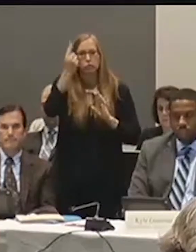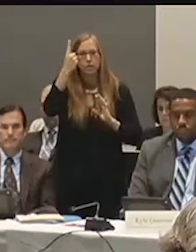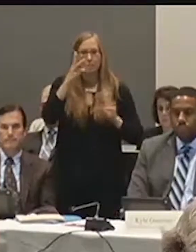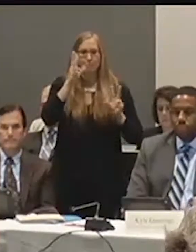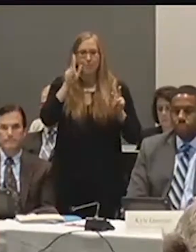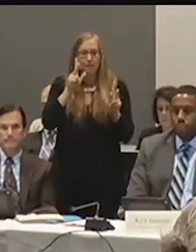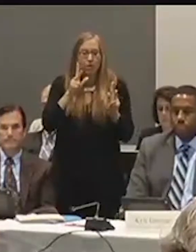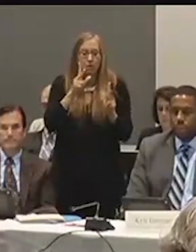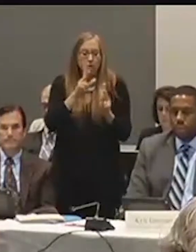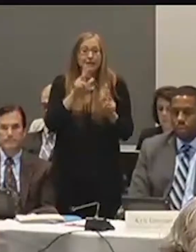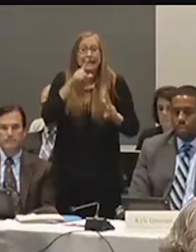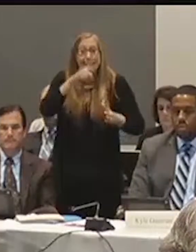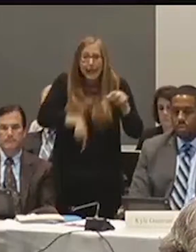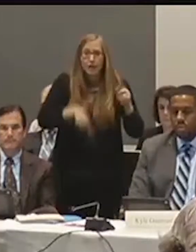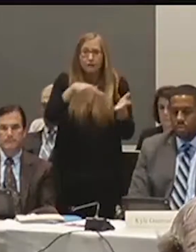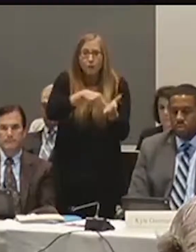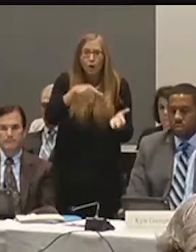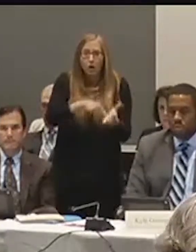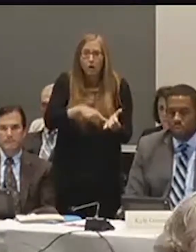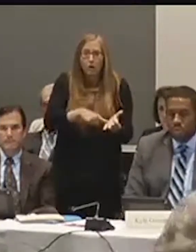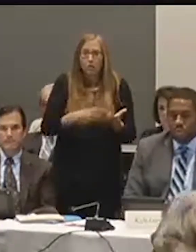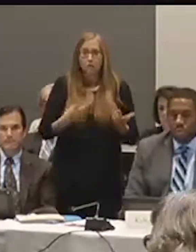that we're serving.